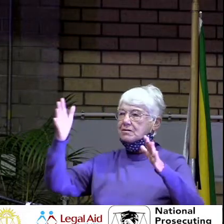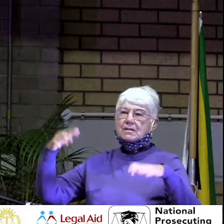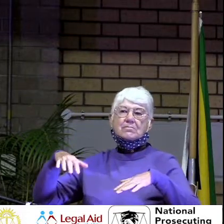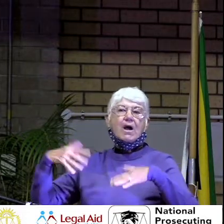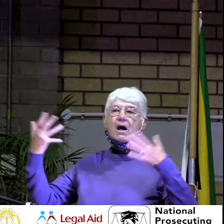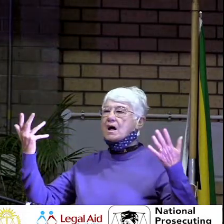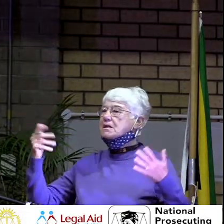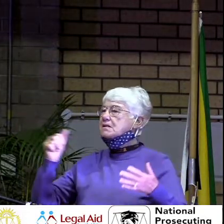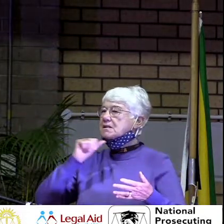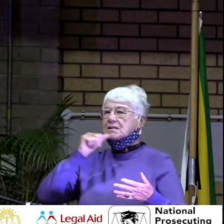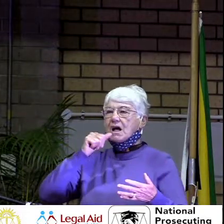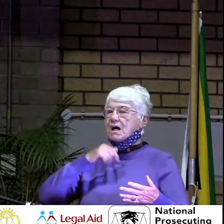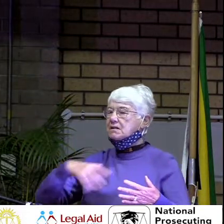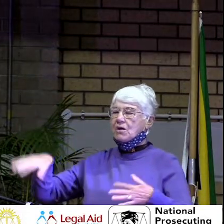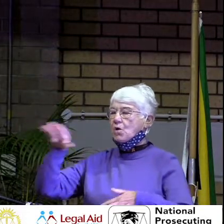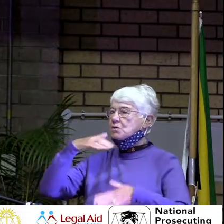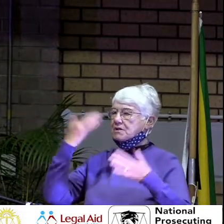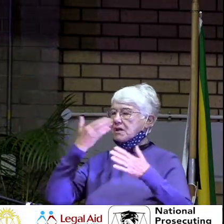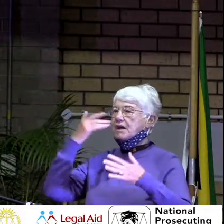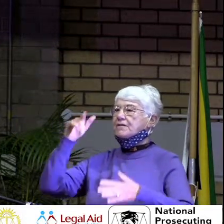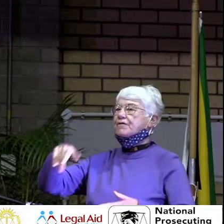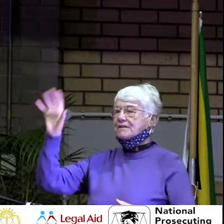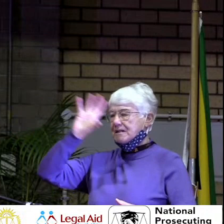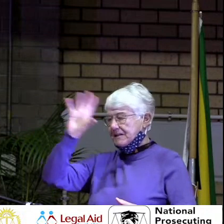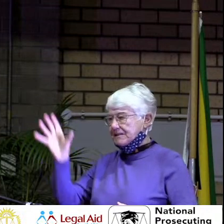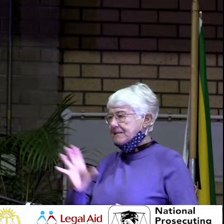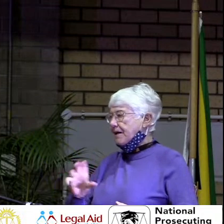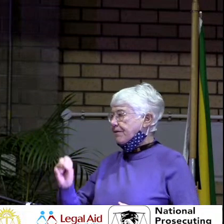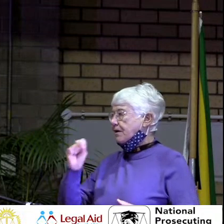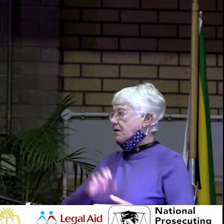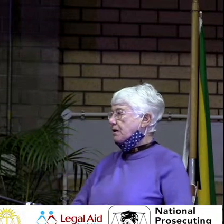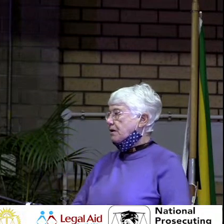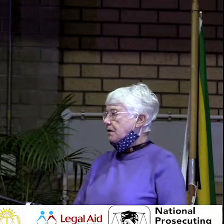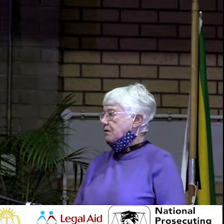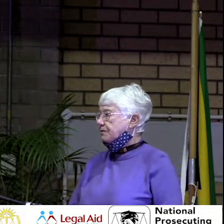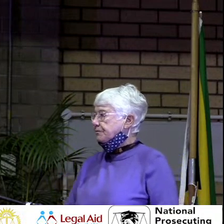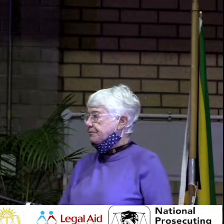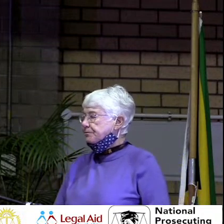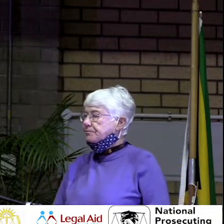Now, can we maybe just for another 30